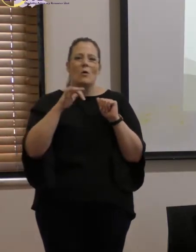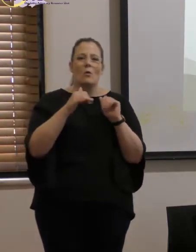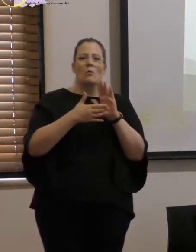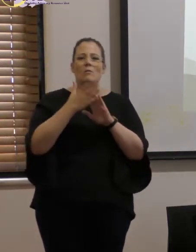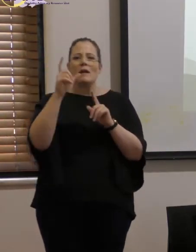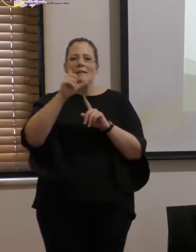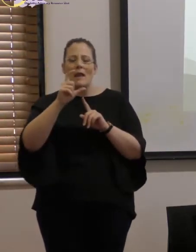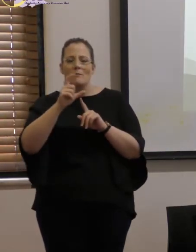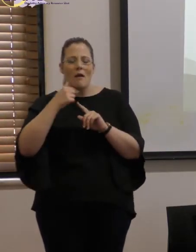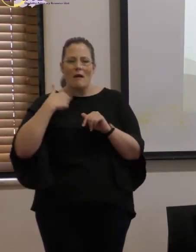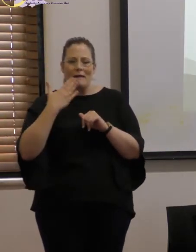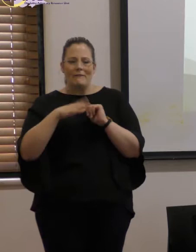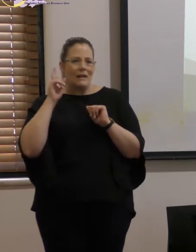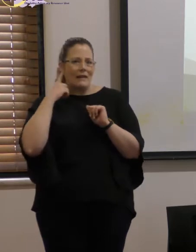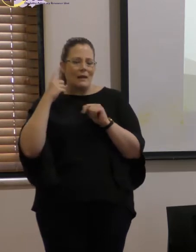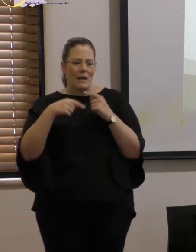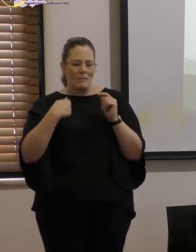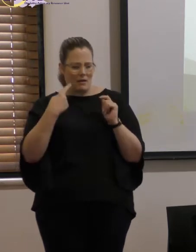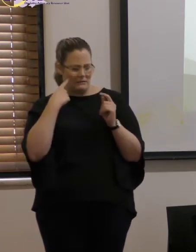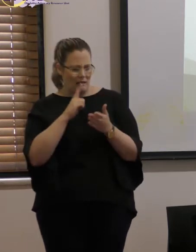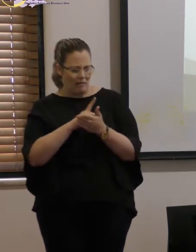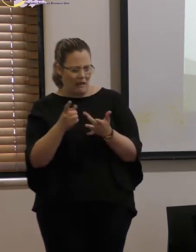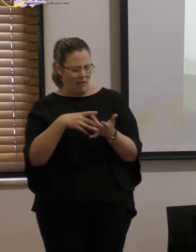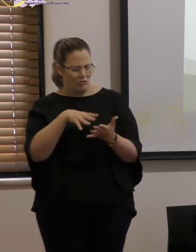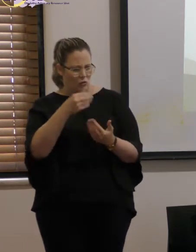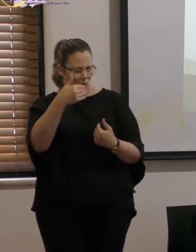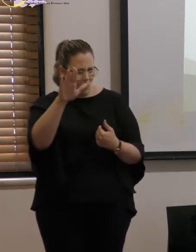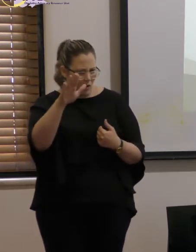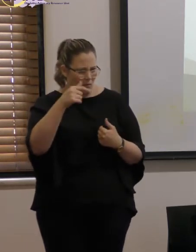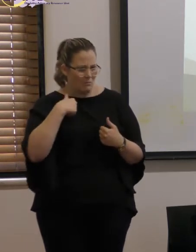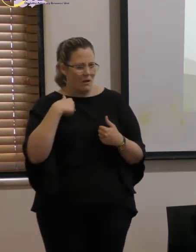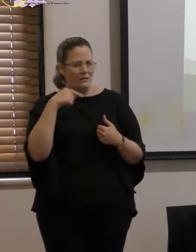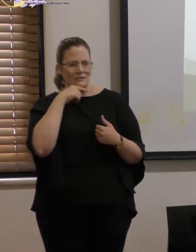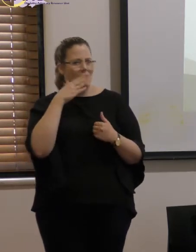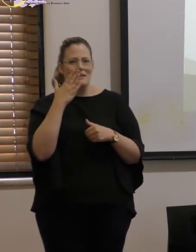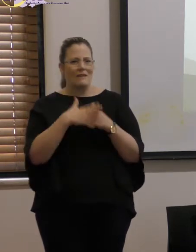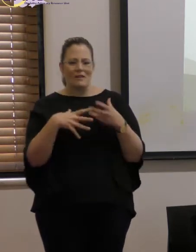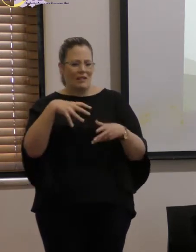kids enjoying themselves, and I know my son was never considered part of the group.